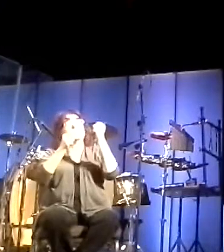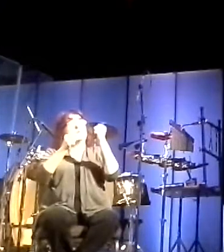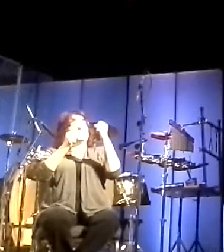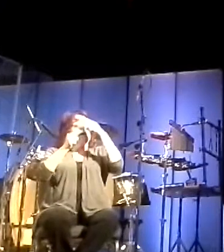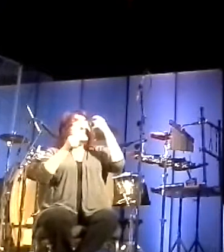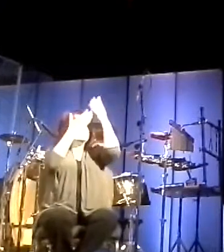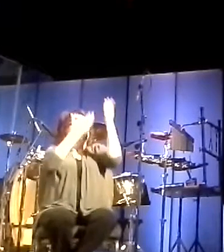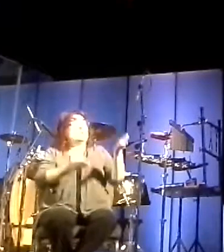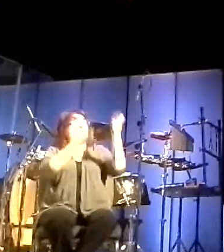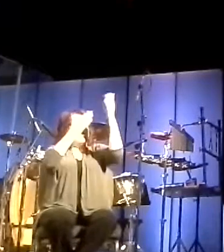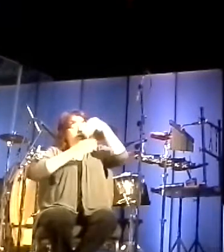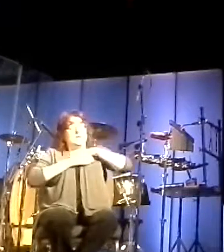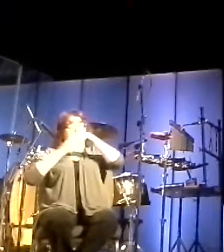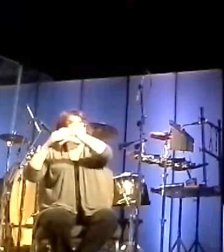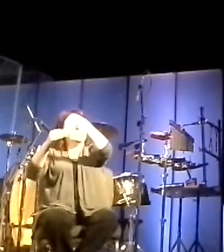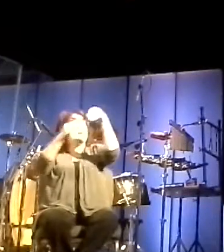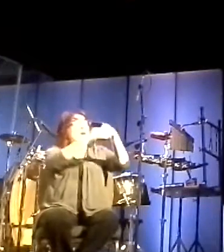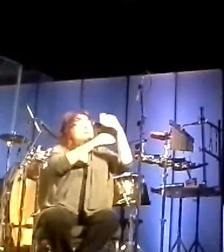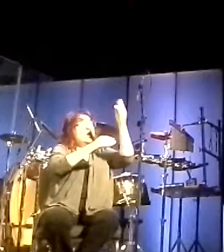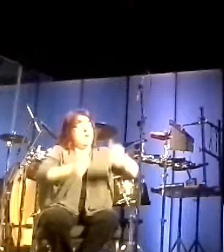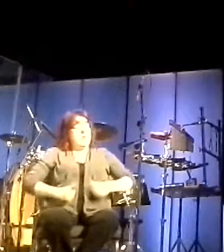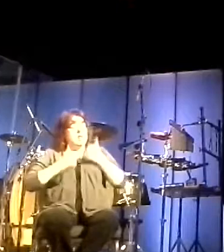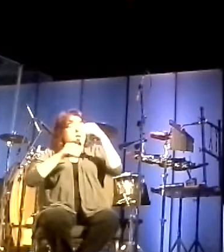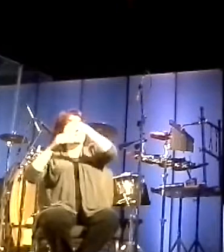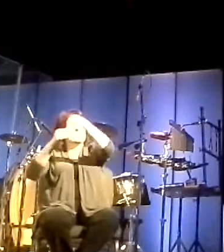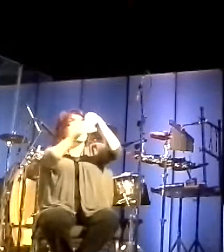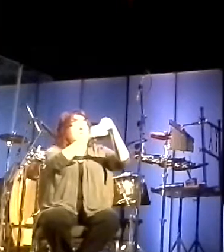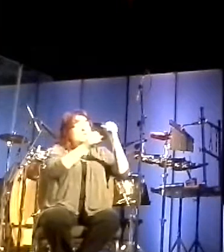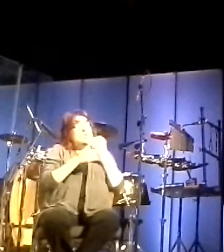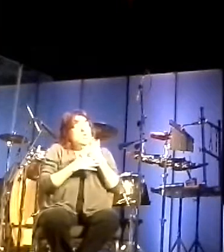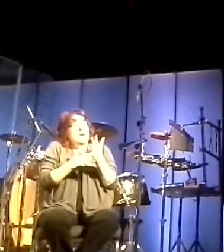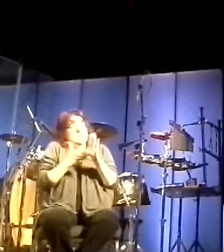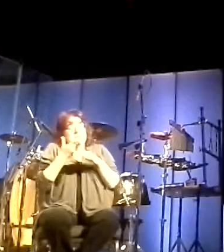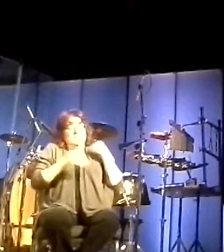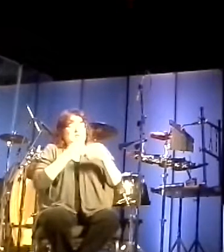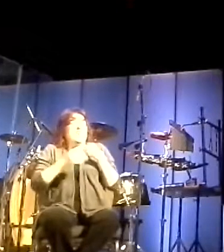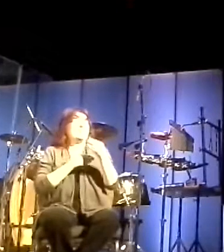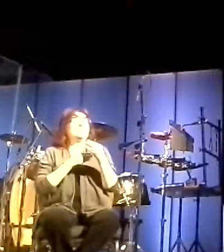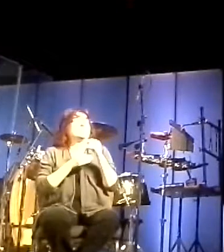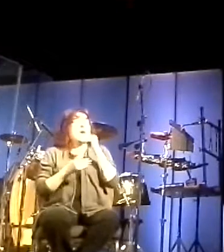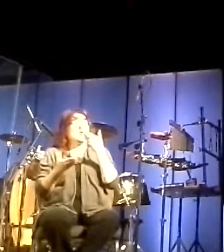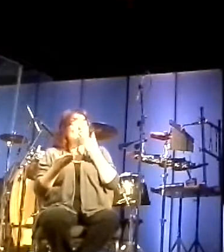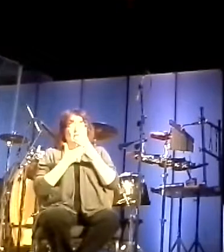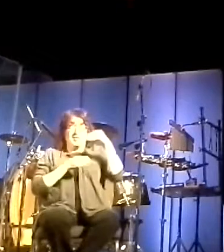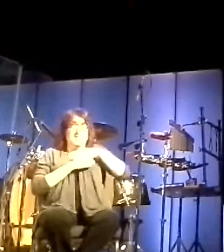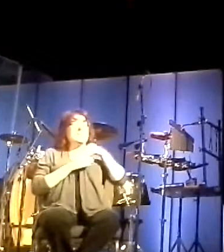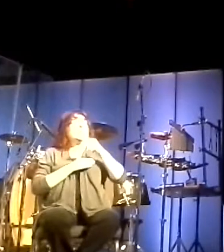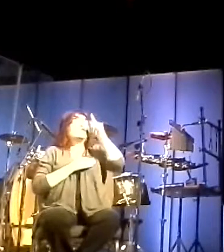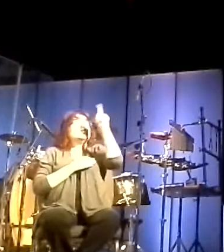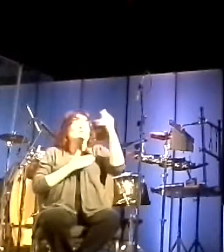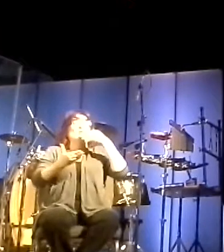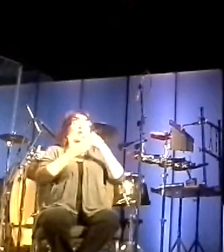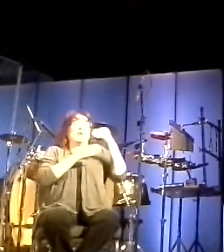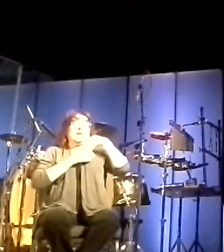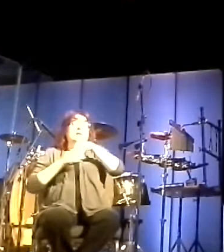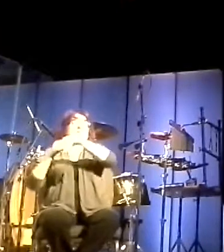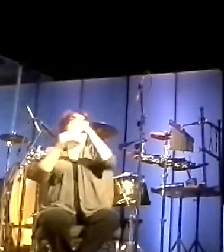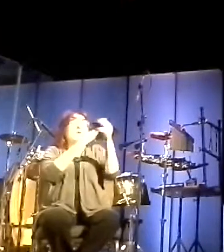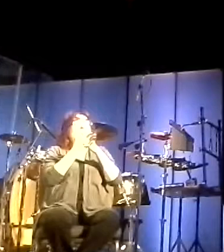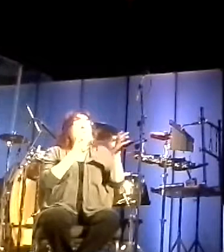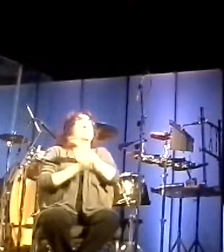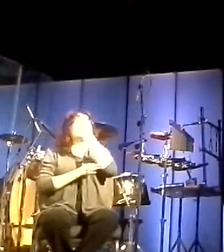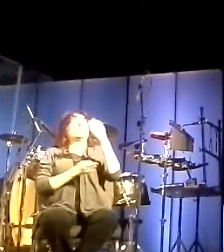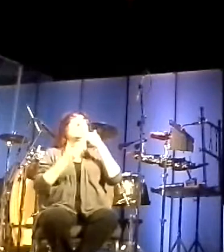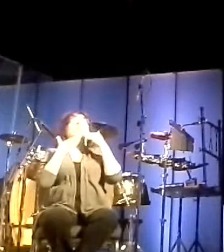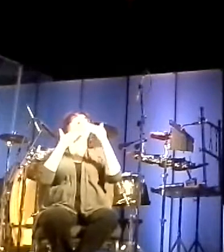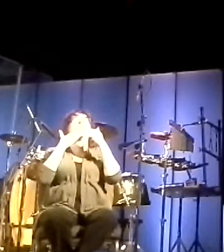It's because of you in our hearts. It's because of you in our lives. You cause us to be generous. There's nothing good in us. You are the good in us, Holy Spirit. And we